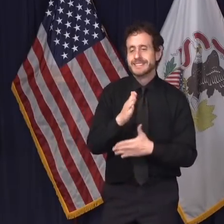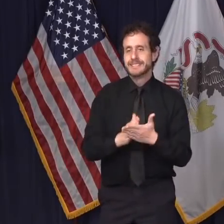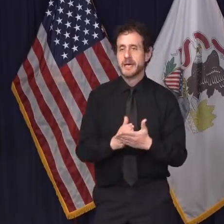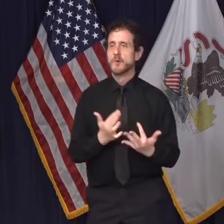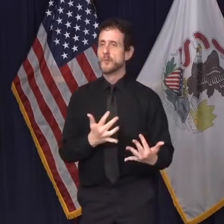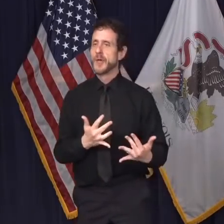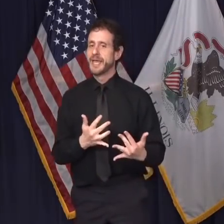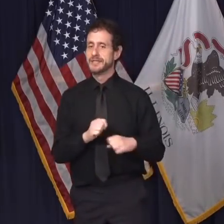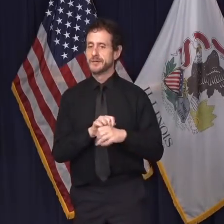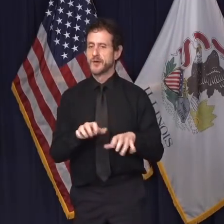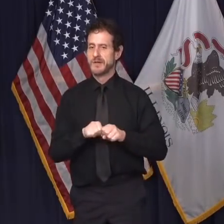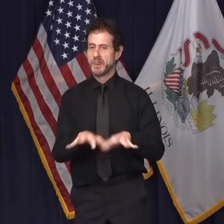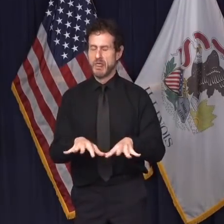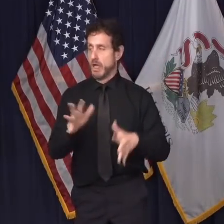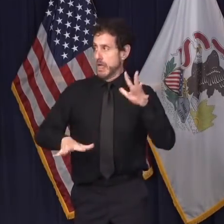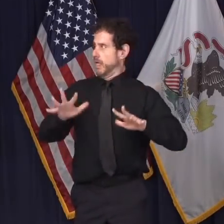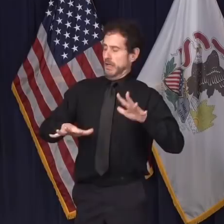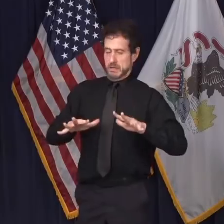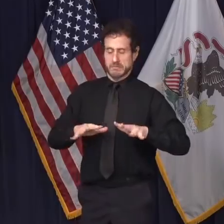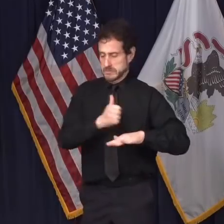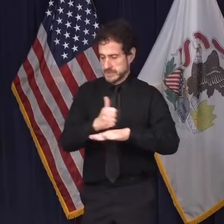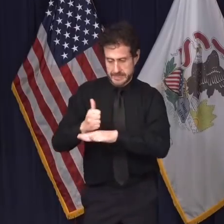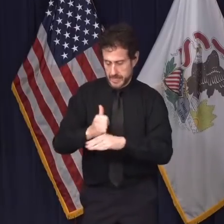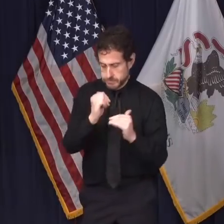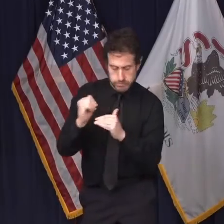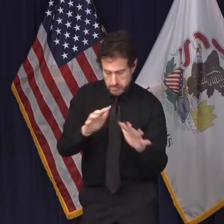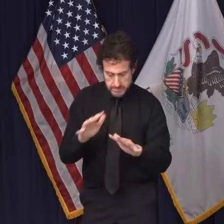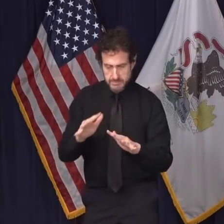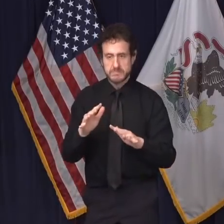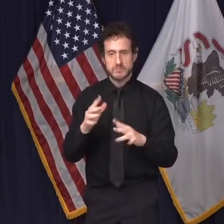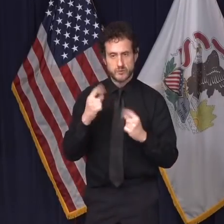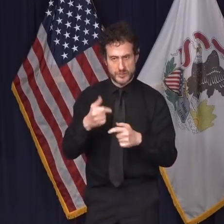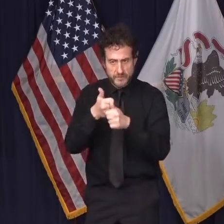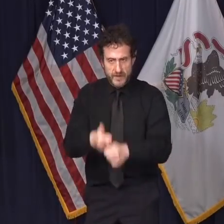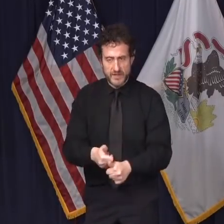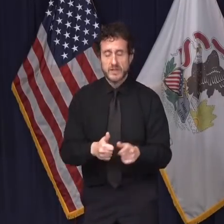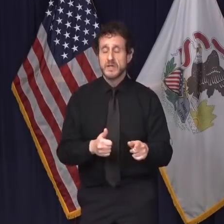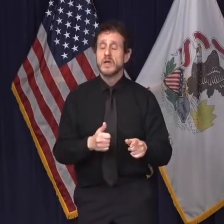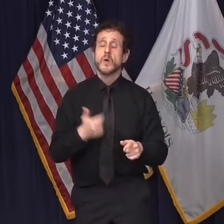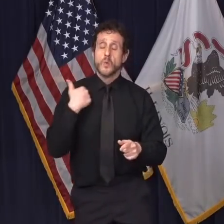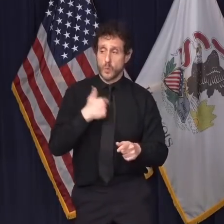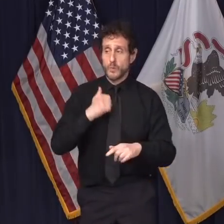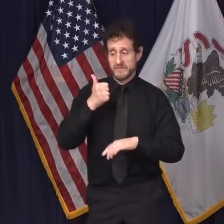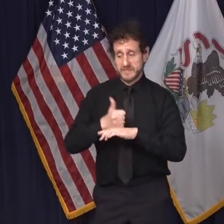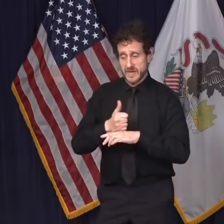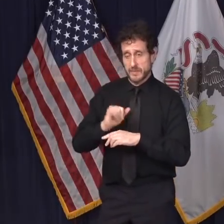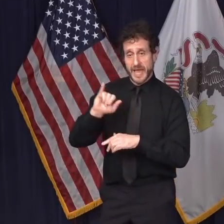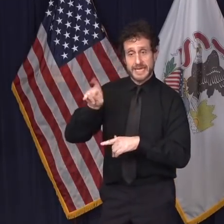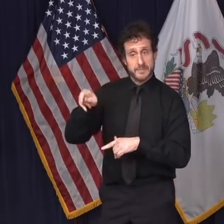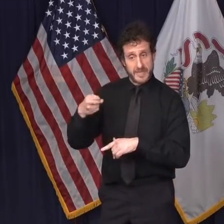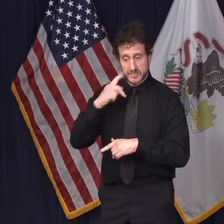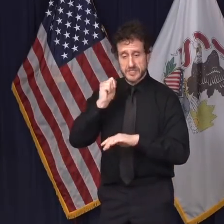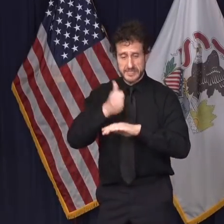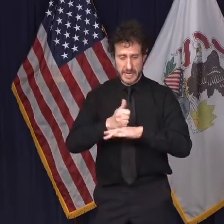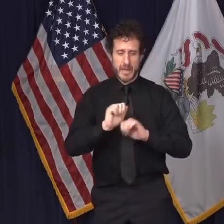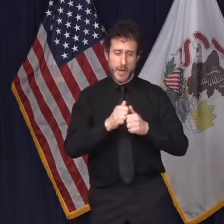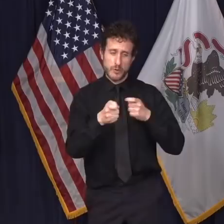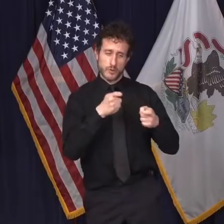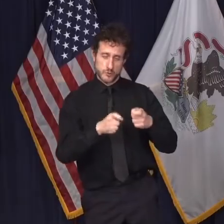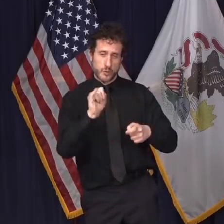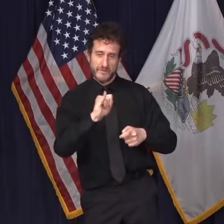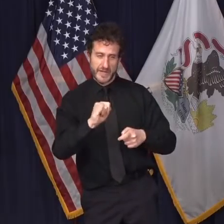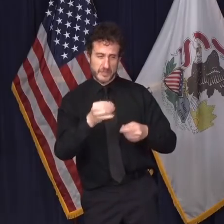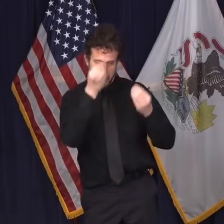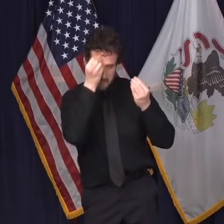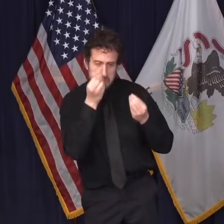guidelines have provided those facilities with the roadmap for managing infection control through this crisis. But